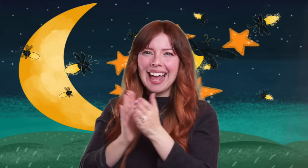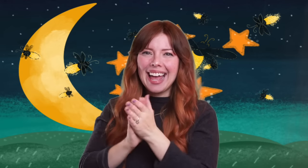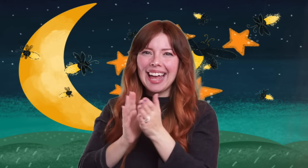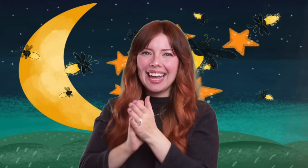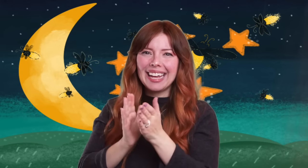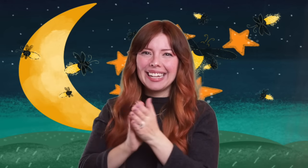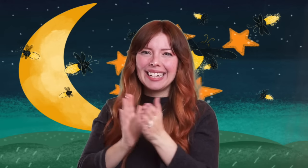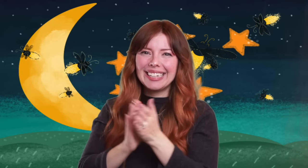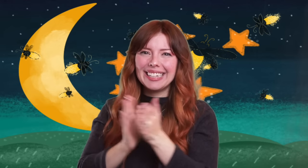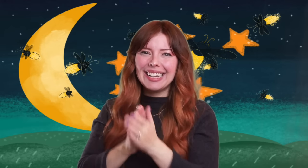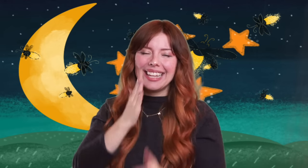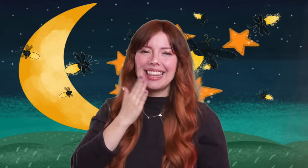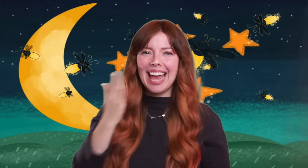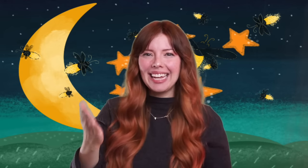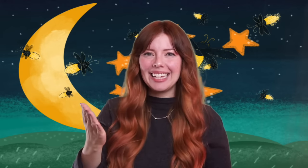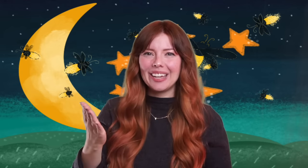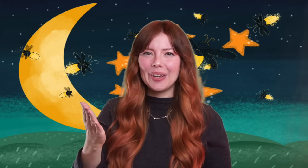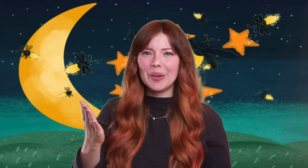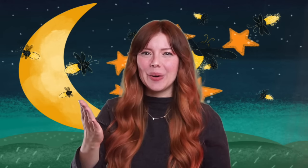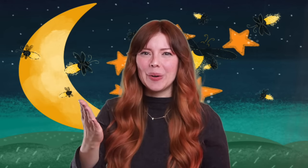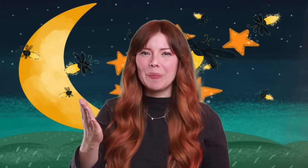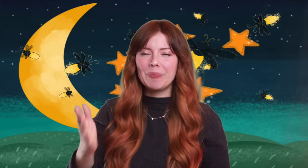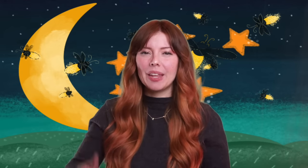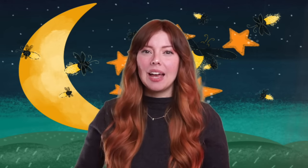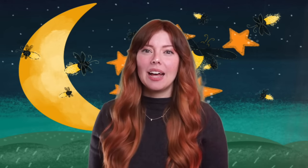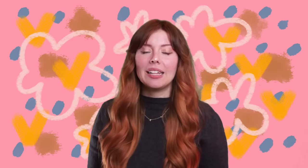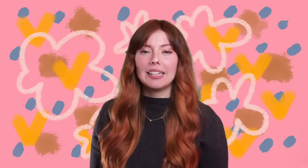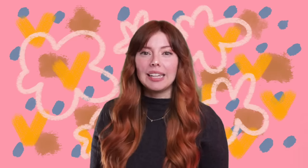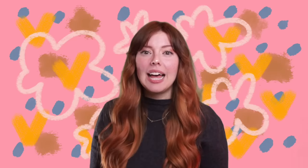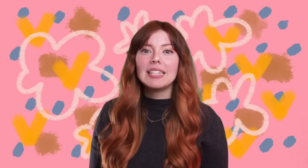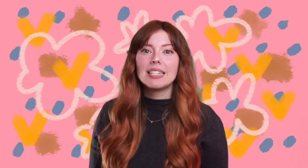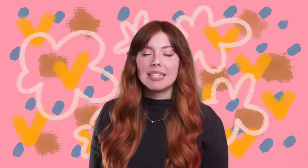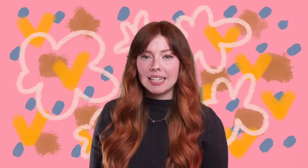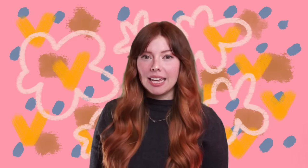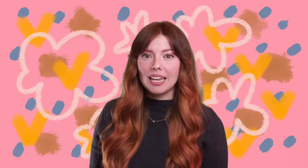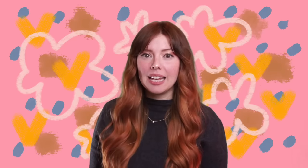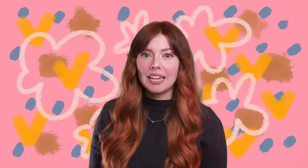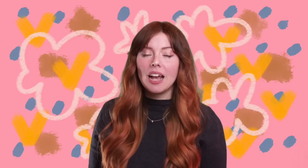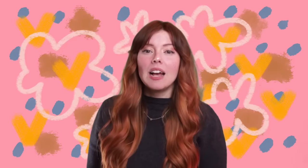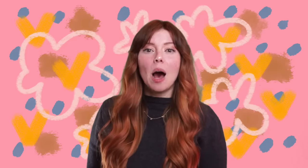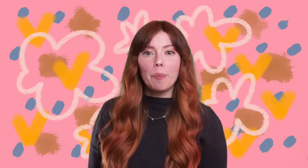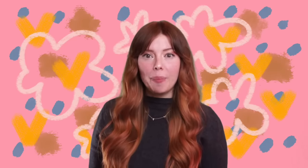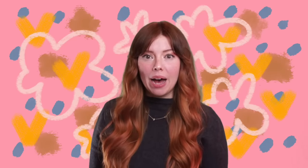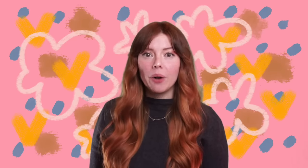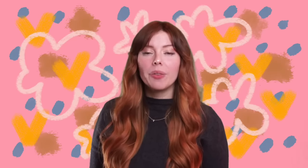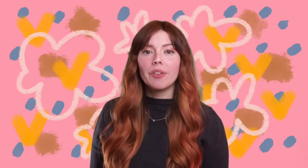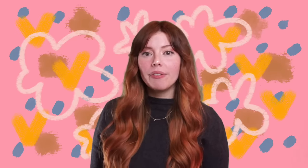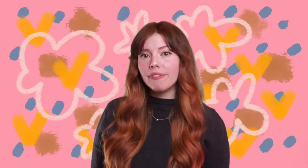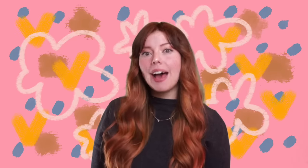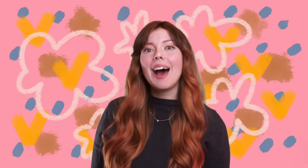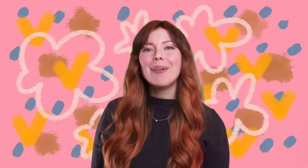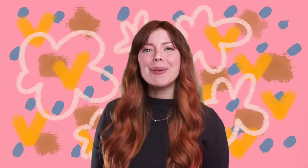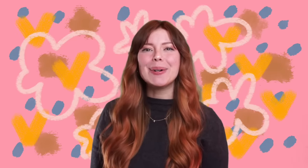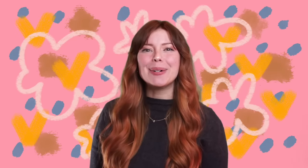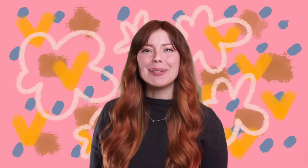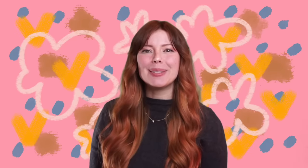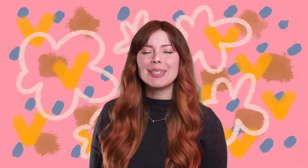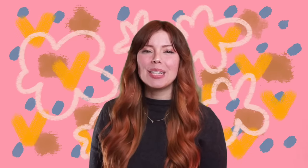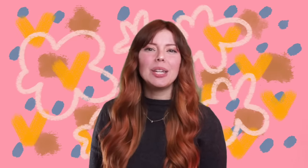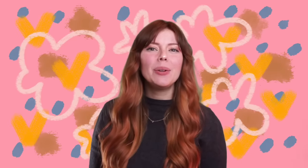Yay! Thank you. Let's sing about the vowels. Do you know